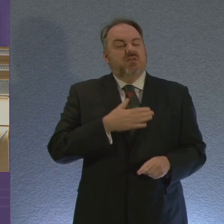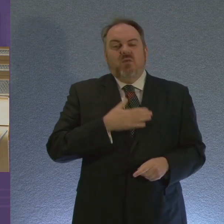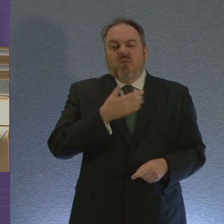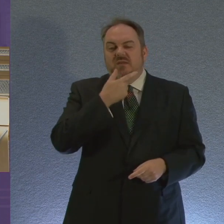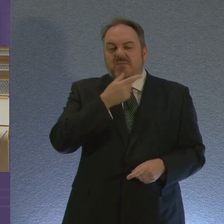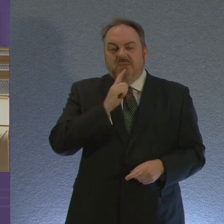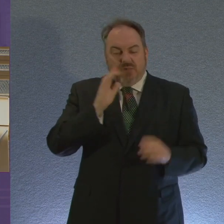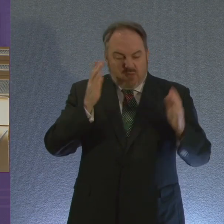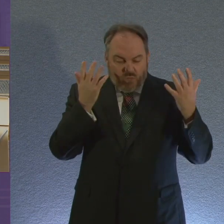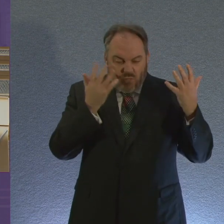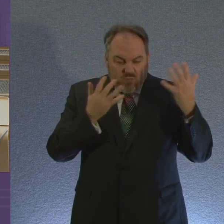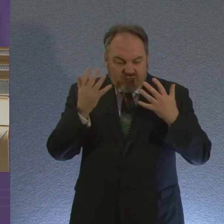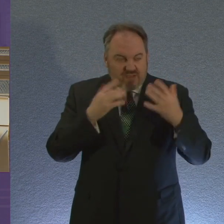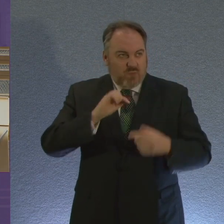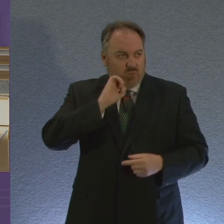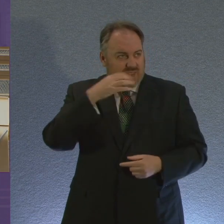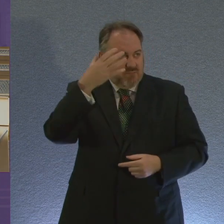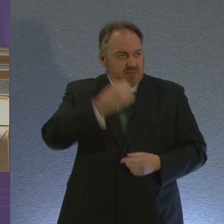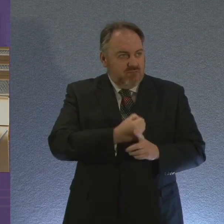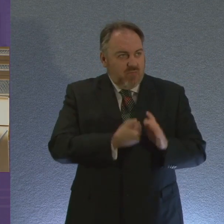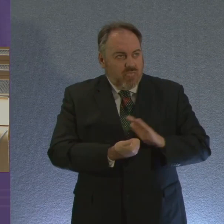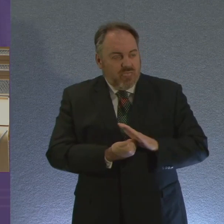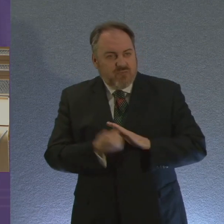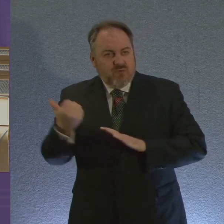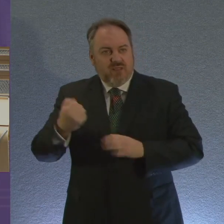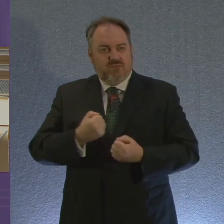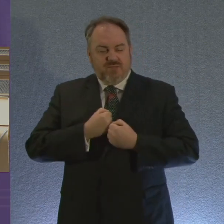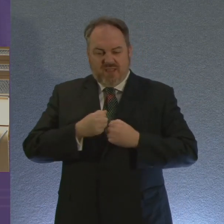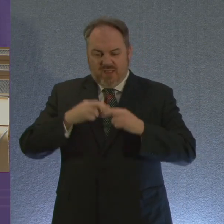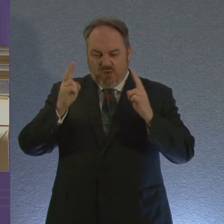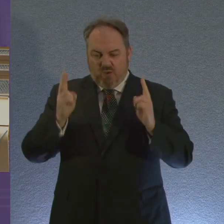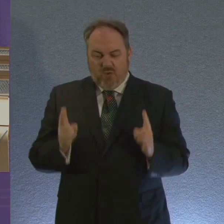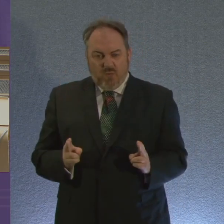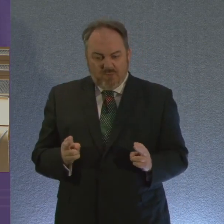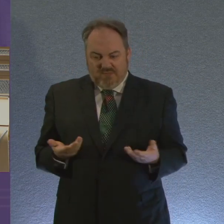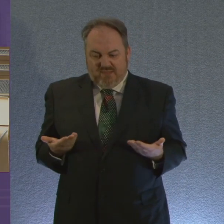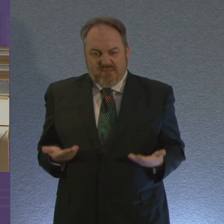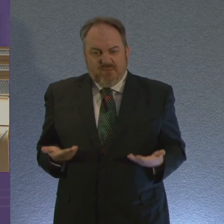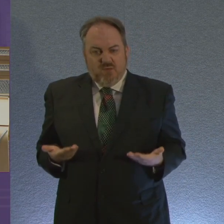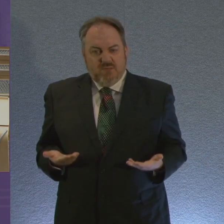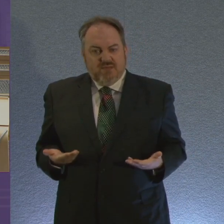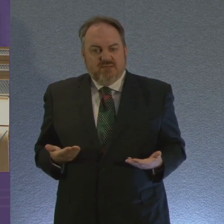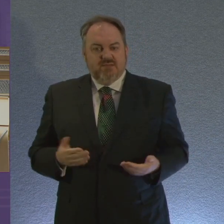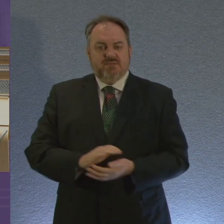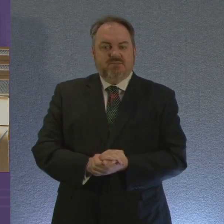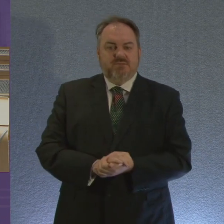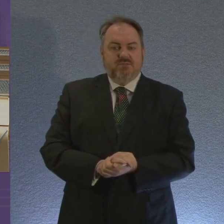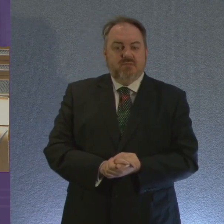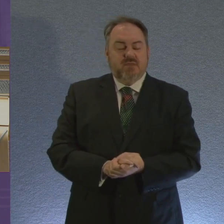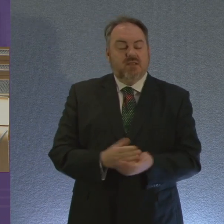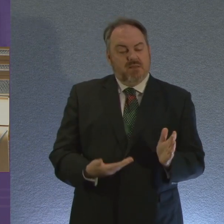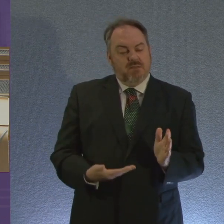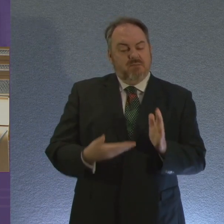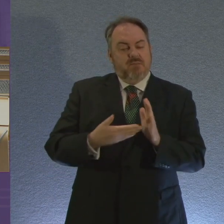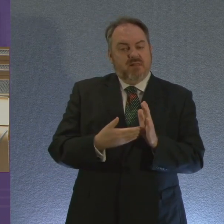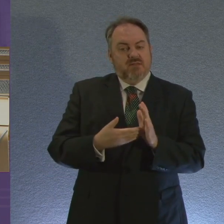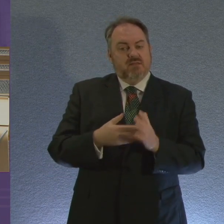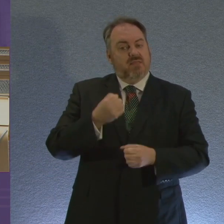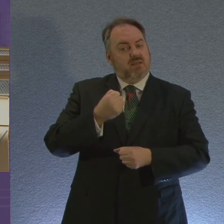want to discuss that further at stage 2. I think the government should also consider going further to help